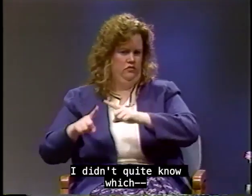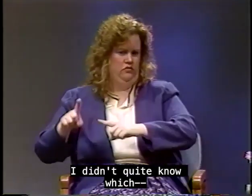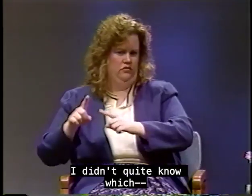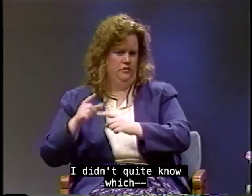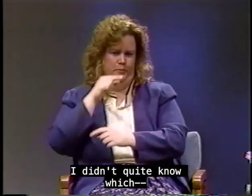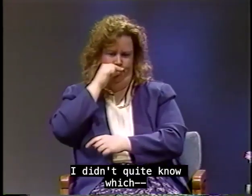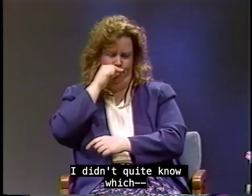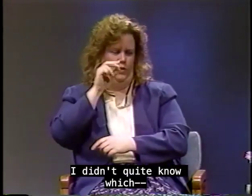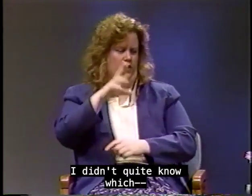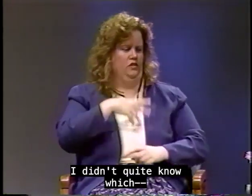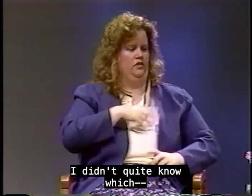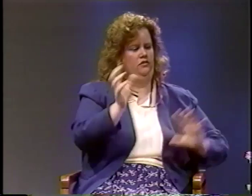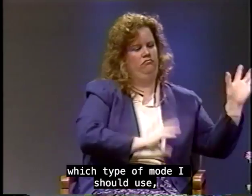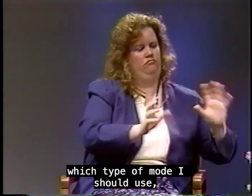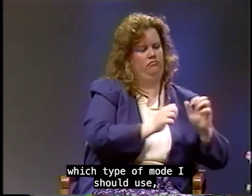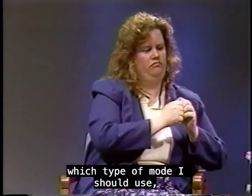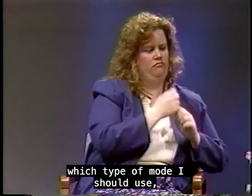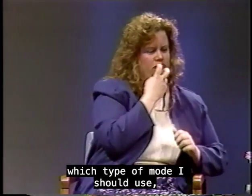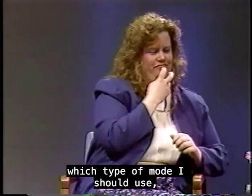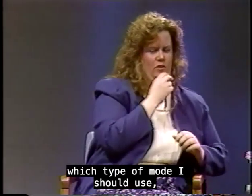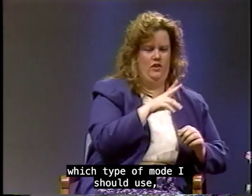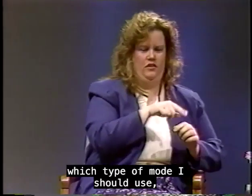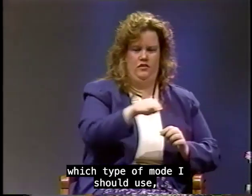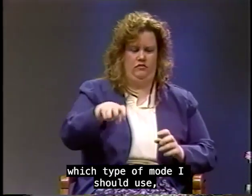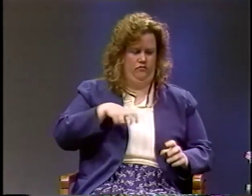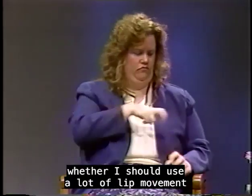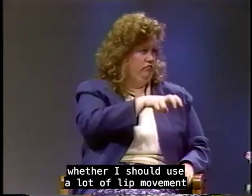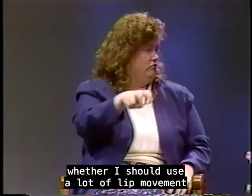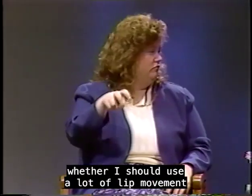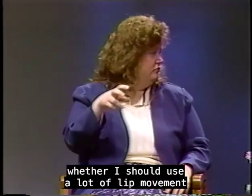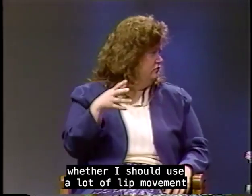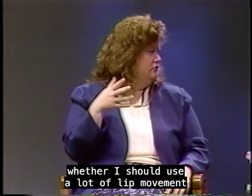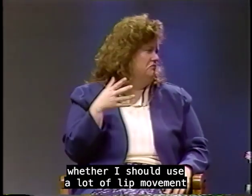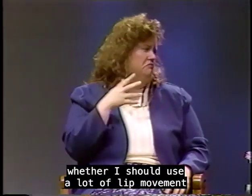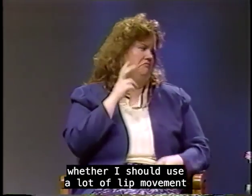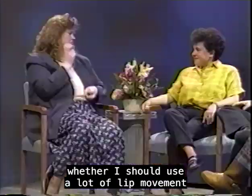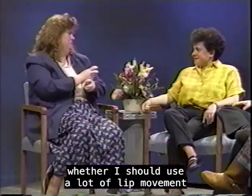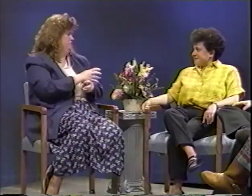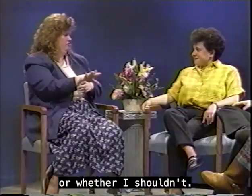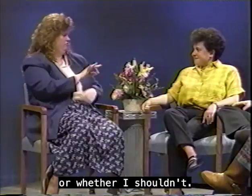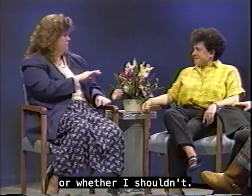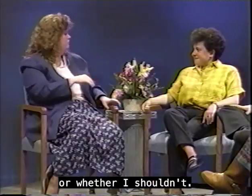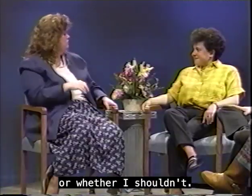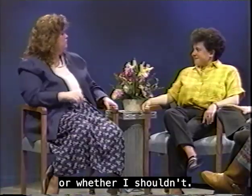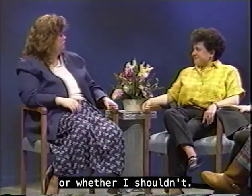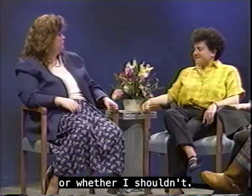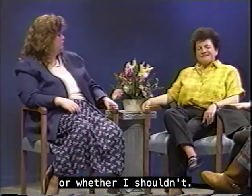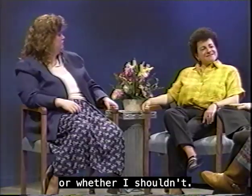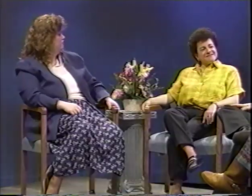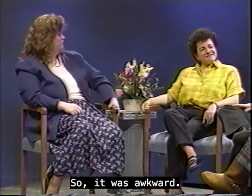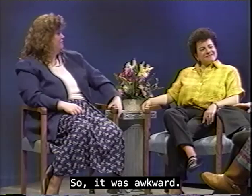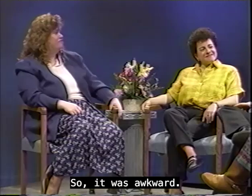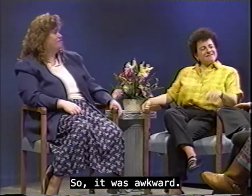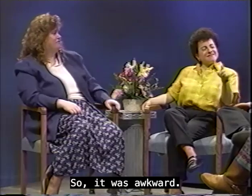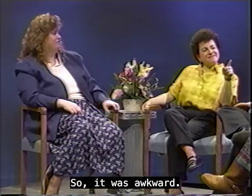know which type of mode I should use, whether I should use a lot of lip movement or whether I shouldn't. So it was